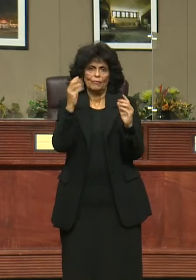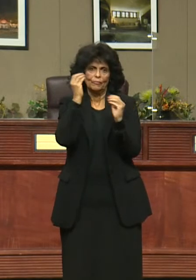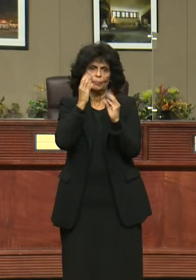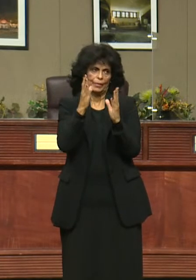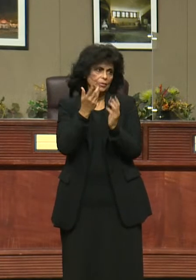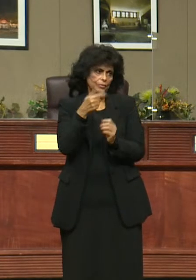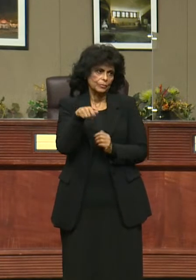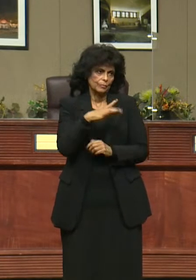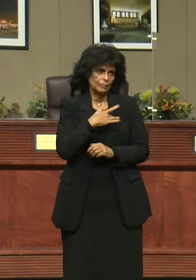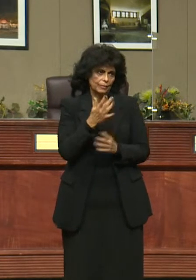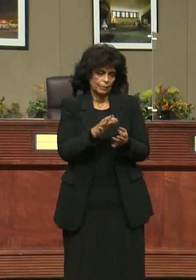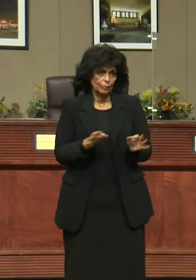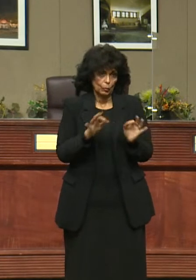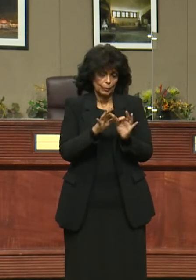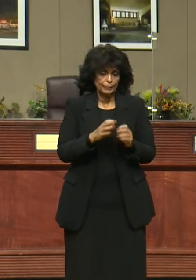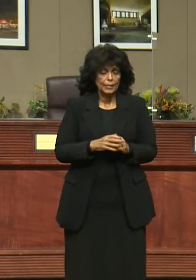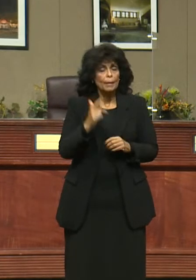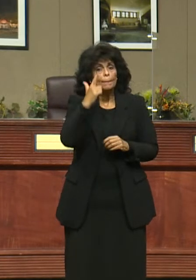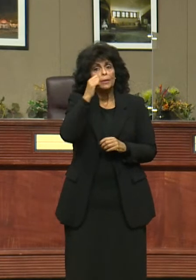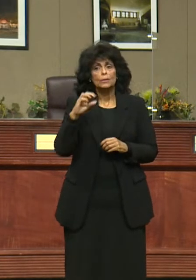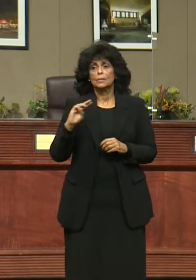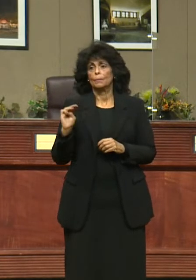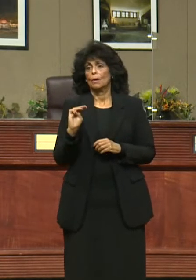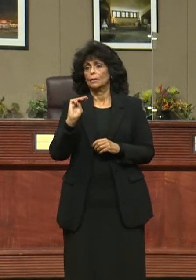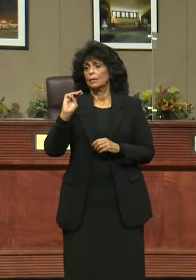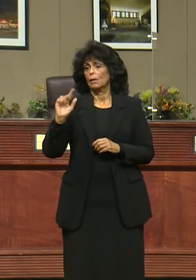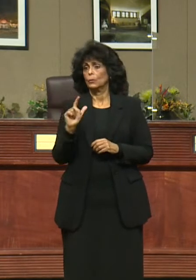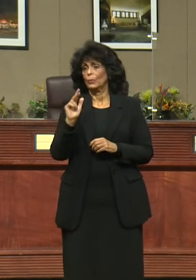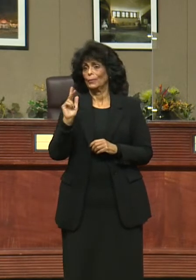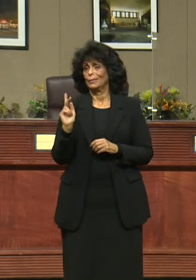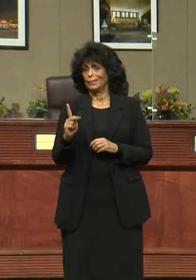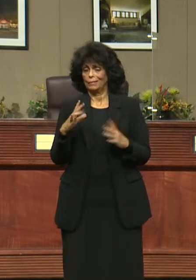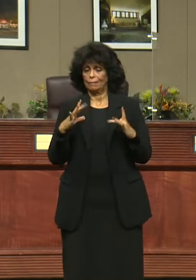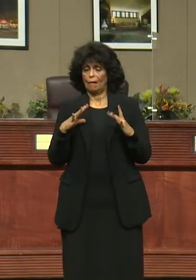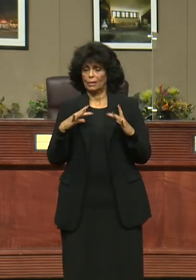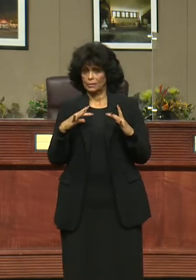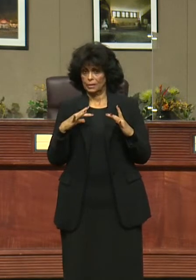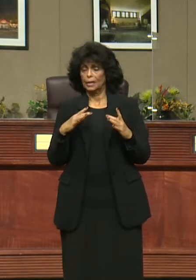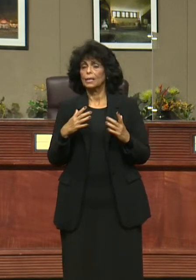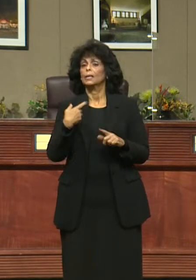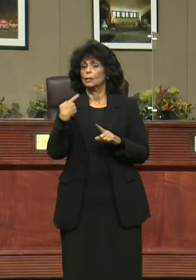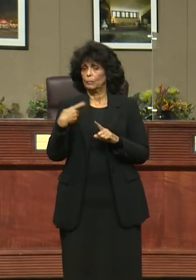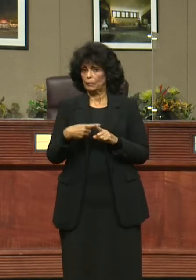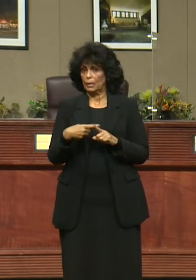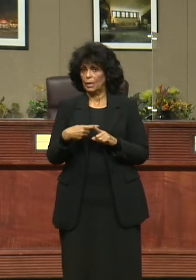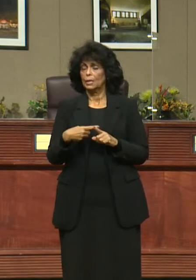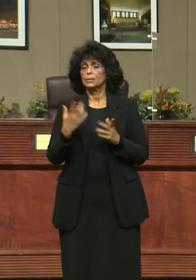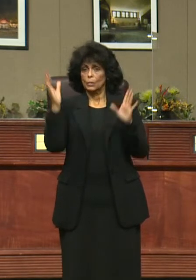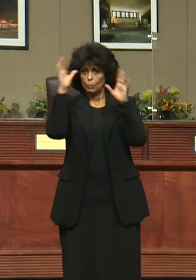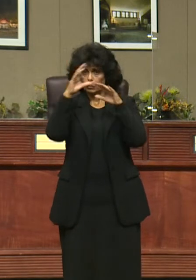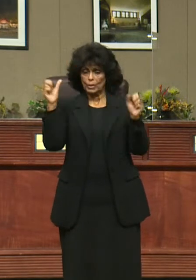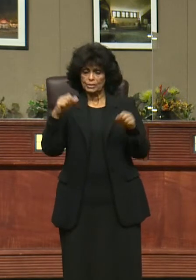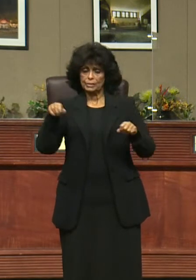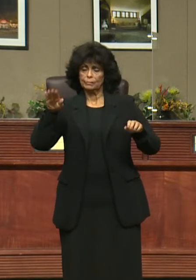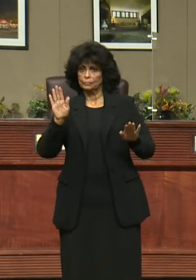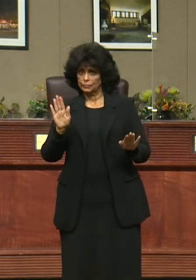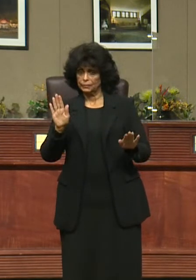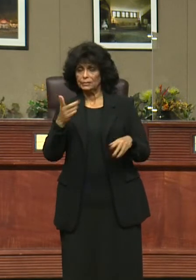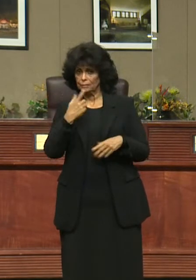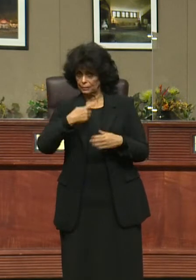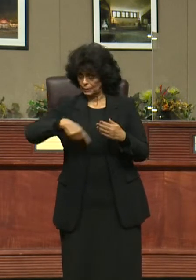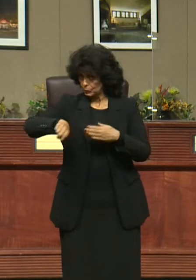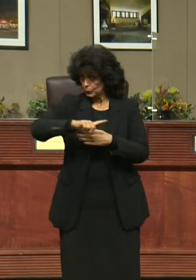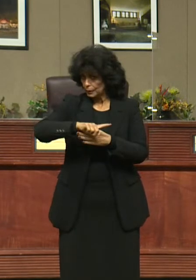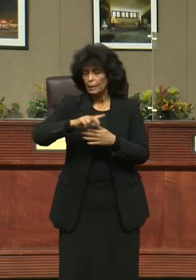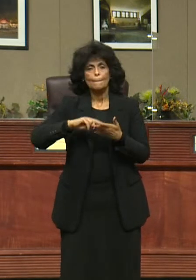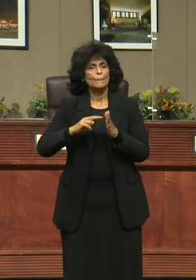to the MLK holiday and the inauguration next week, we will likely only have one news